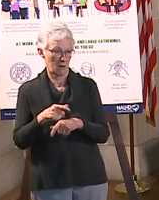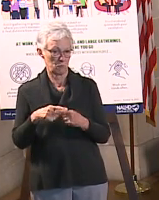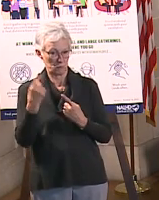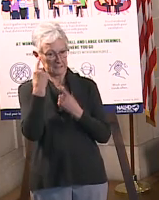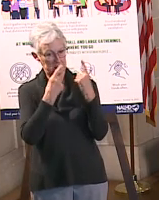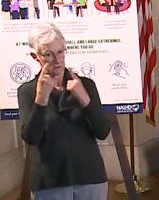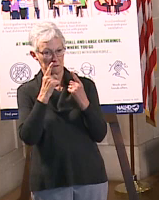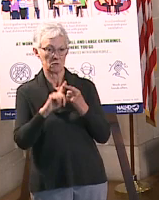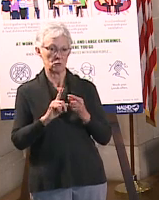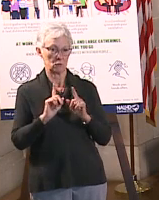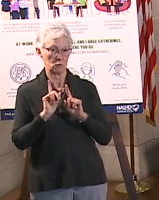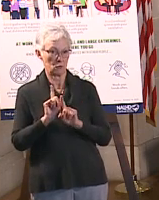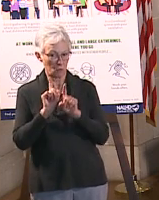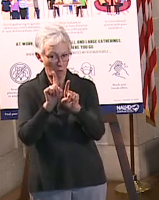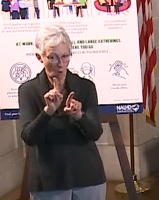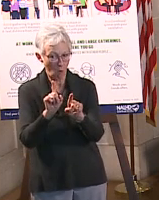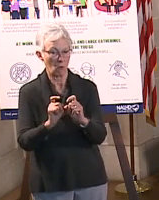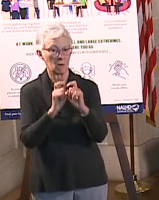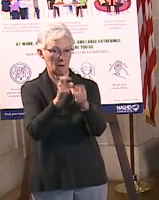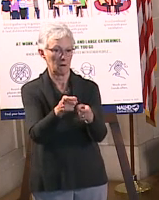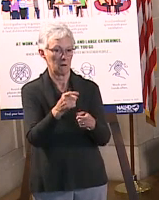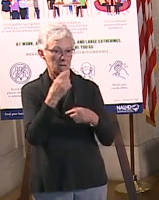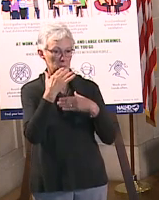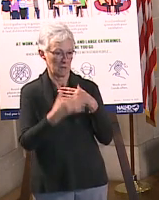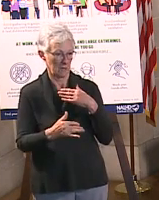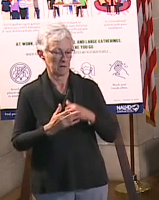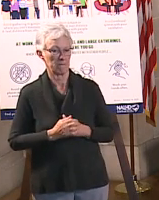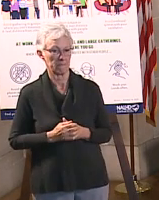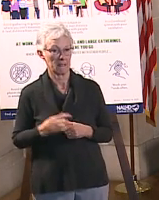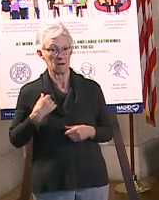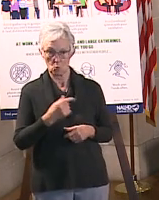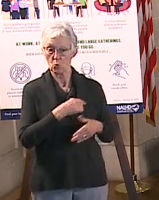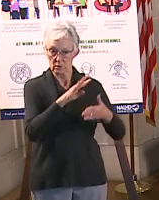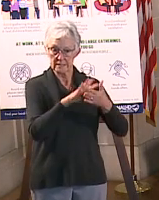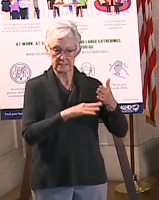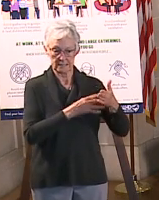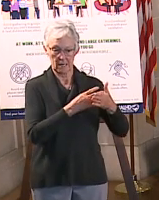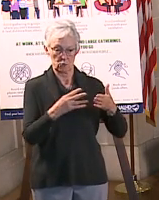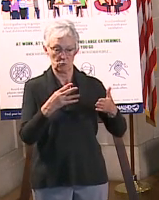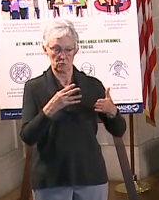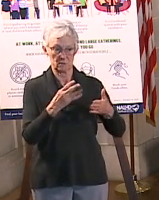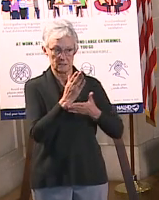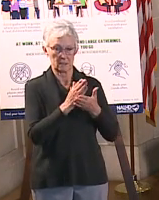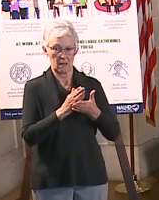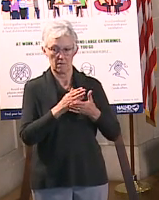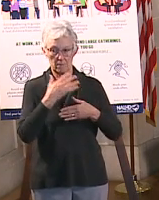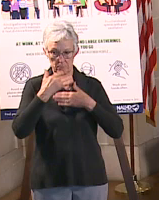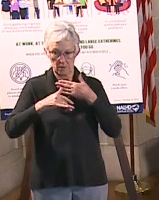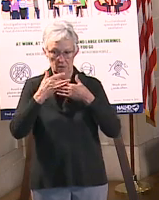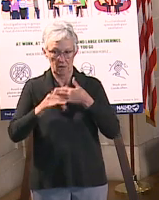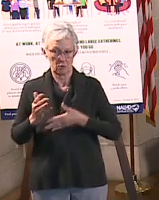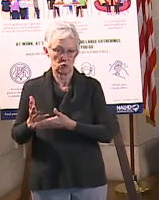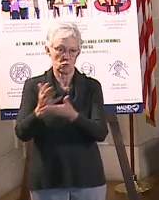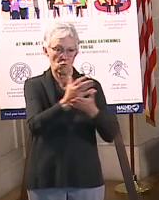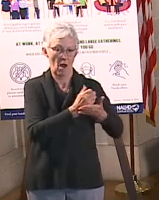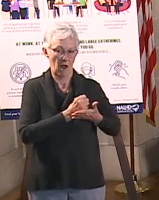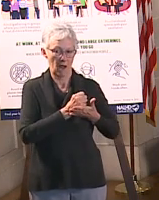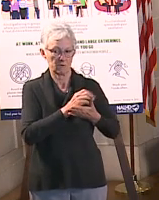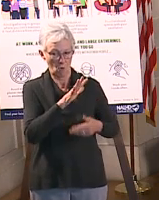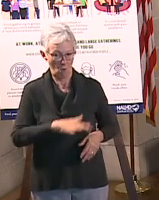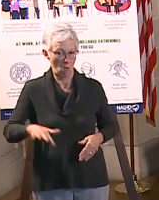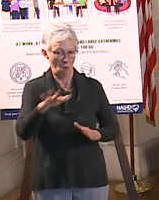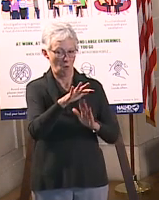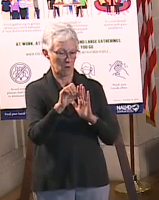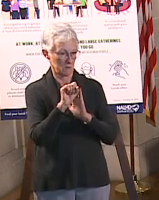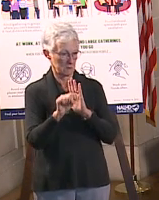so. A number of holiday blood drives have been scheduled for the next several weeks throughout the state of Nebraska. I